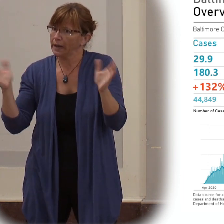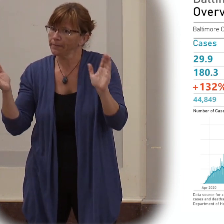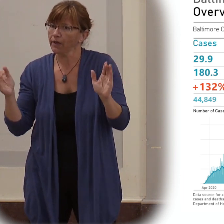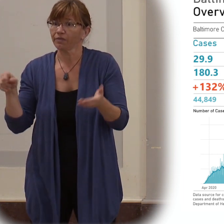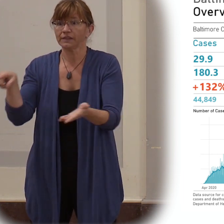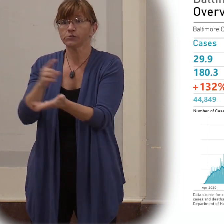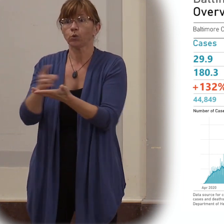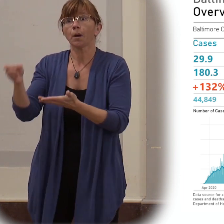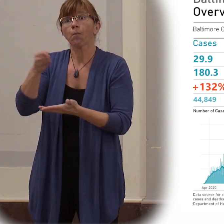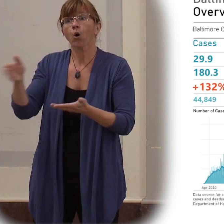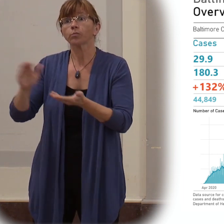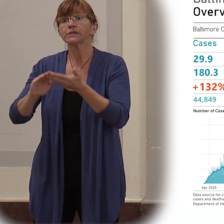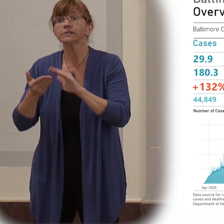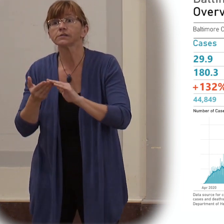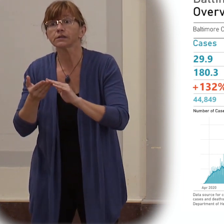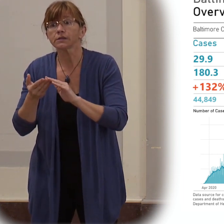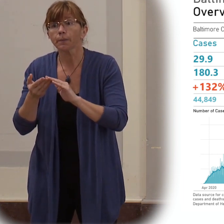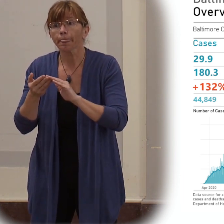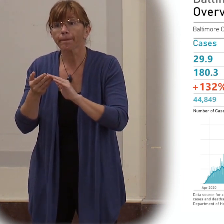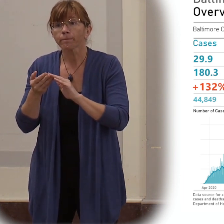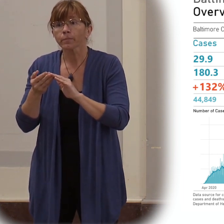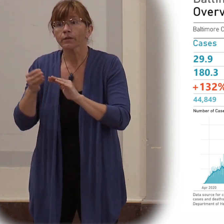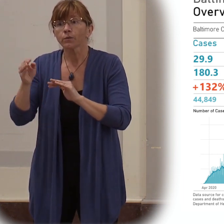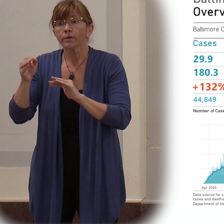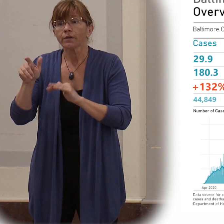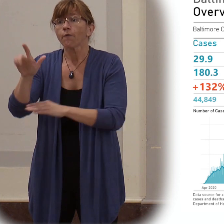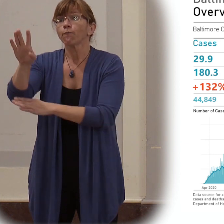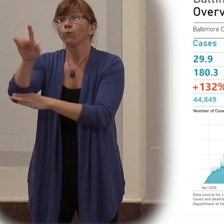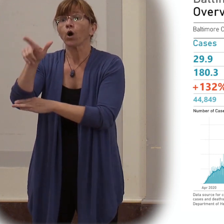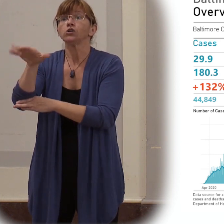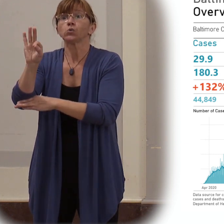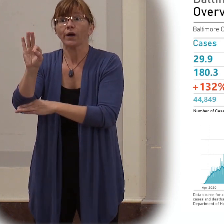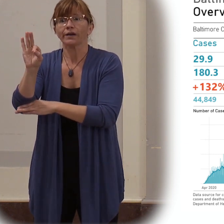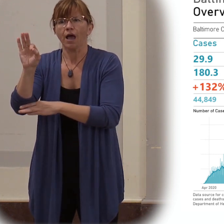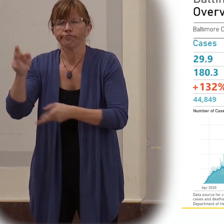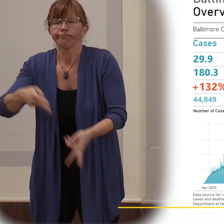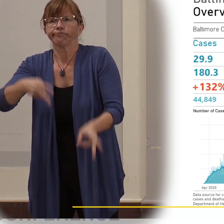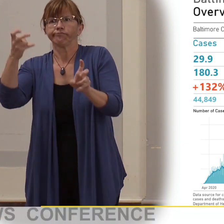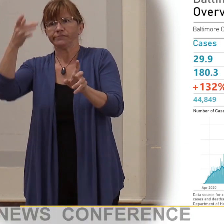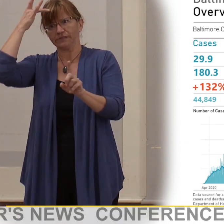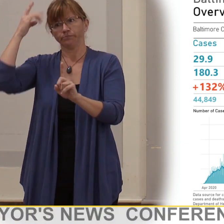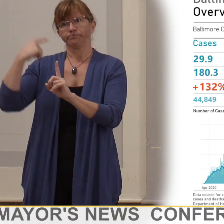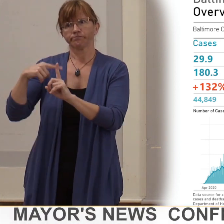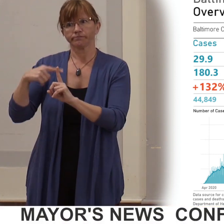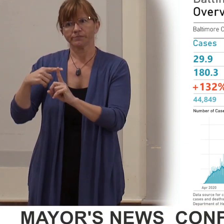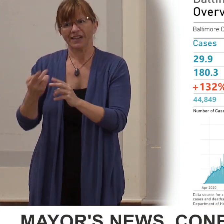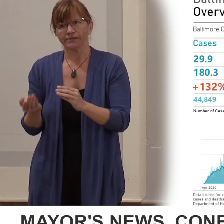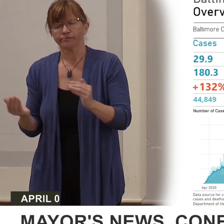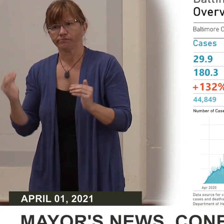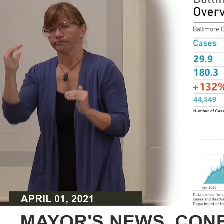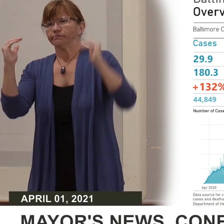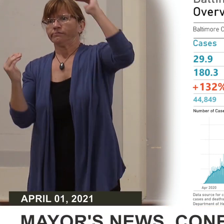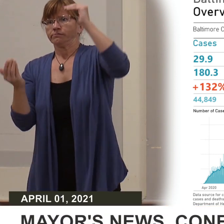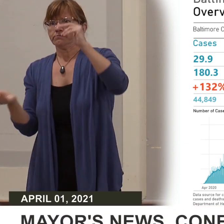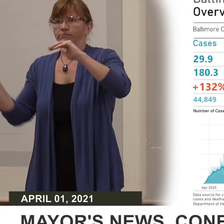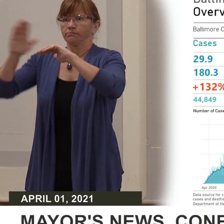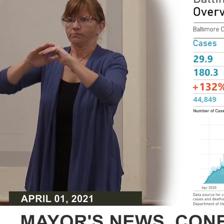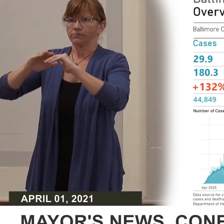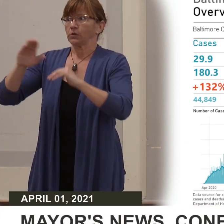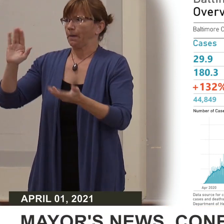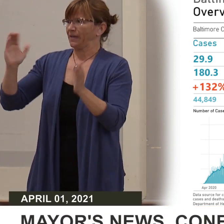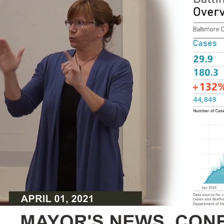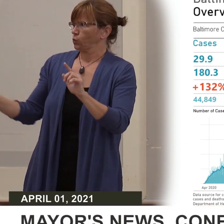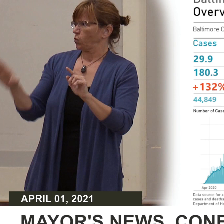residents, a higher rate than both the state of Maryland and the U.S. as a whole. Our hospital utilization rates have